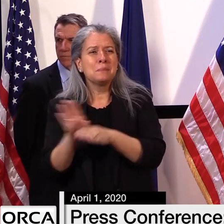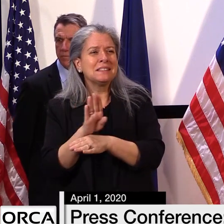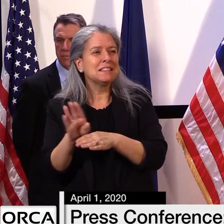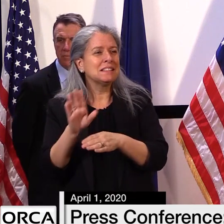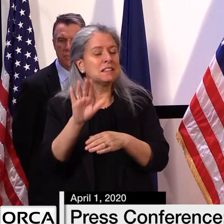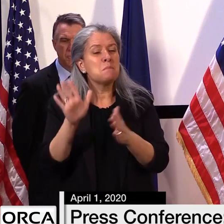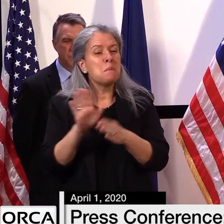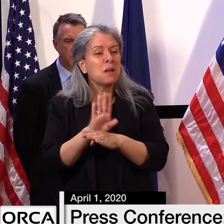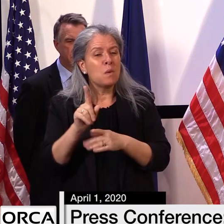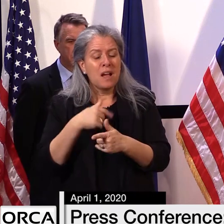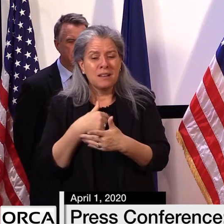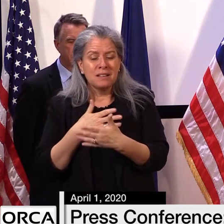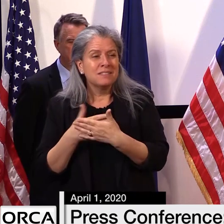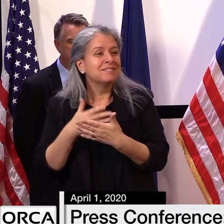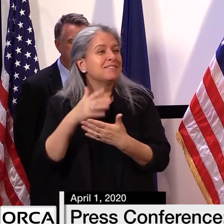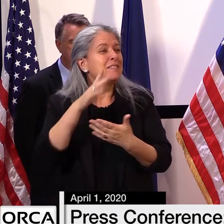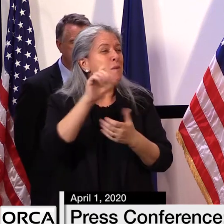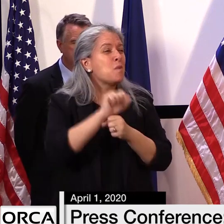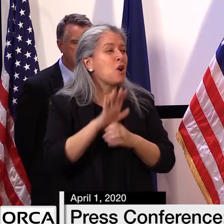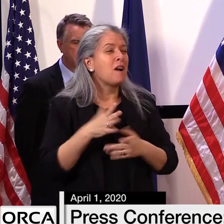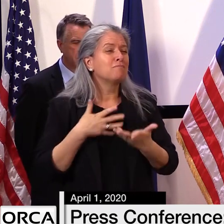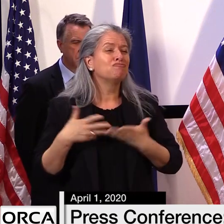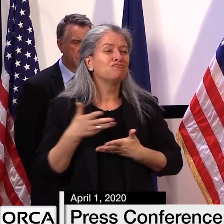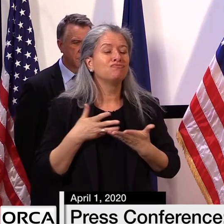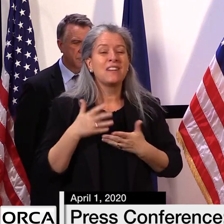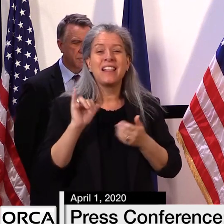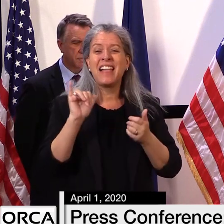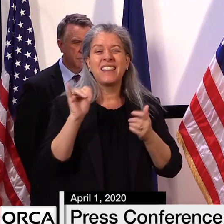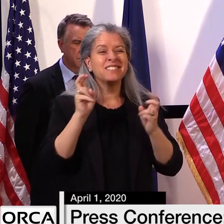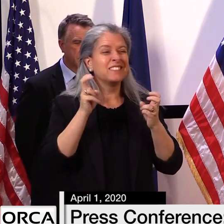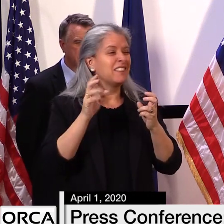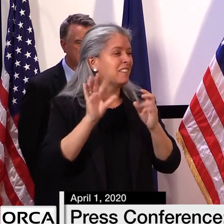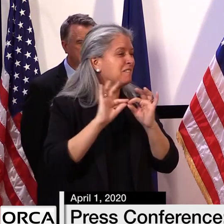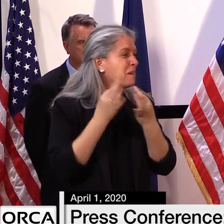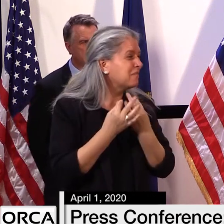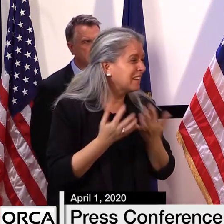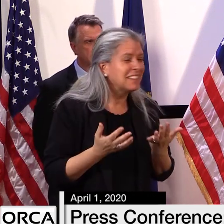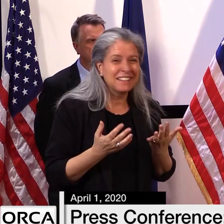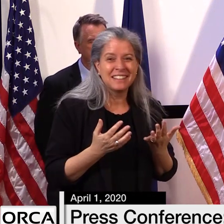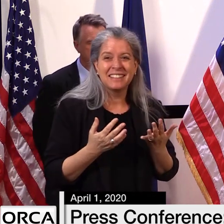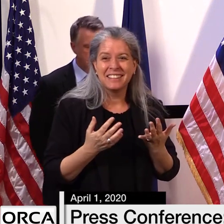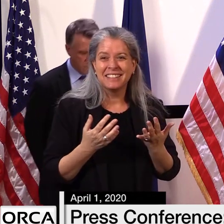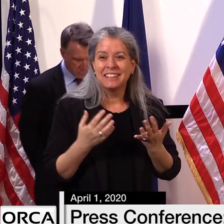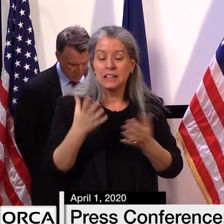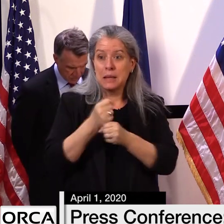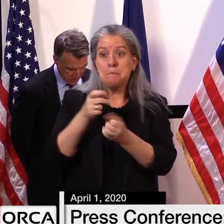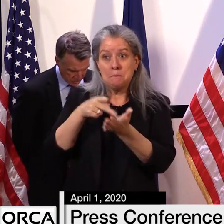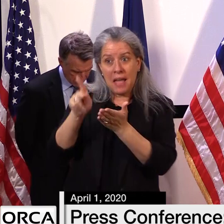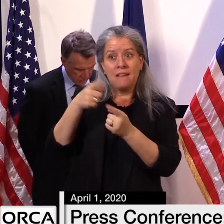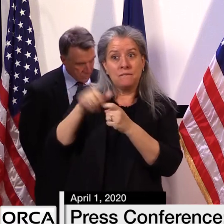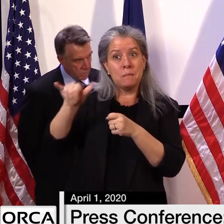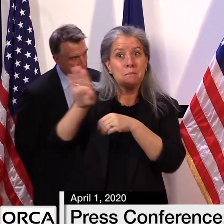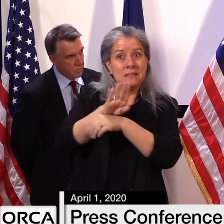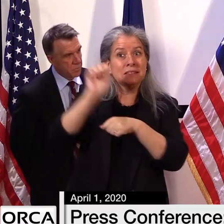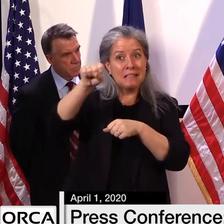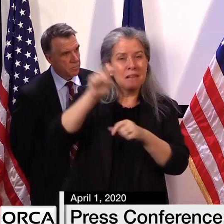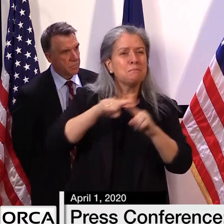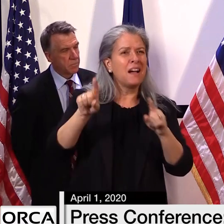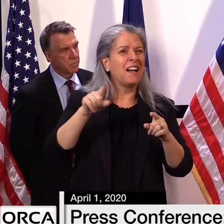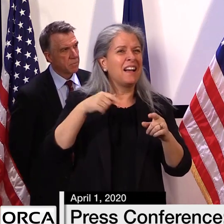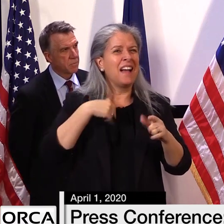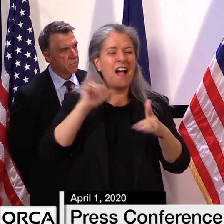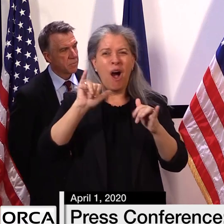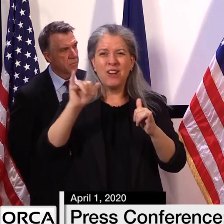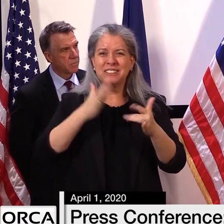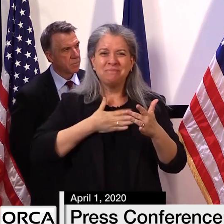their employees. I mean, it's like family. There's so many of our small businesses. It's where you get your paycheck, but it's also where you live